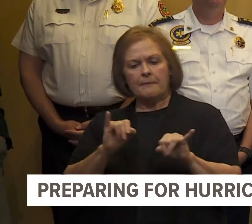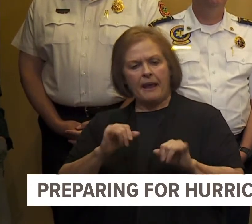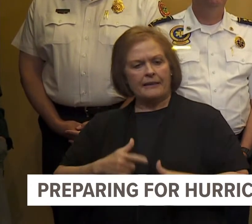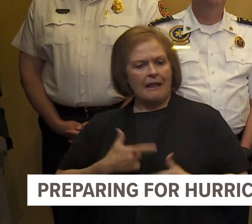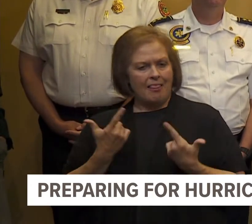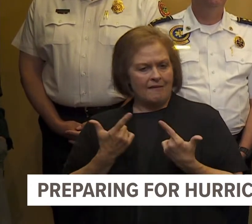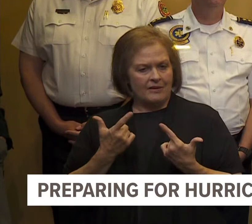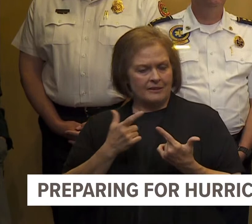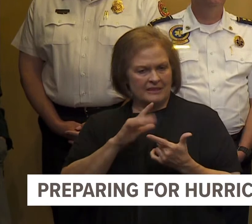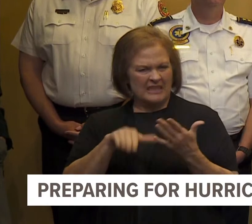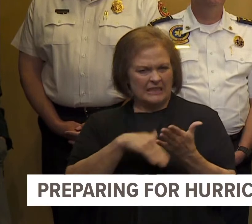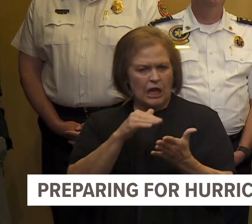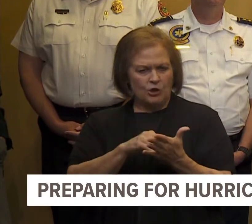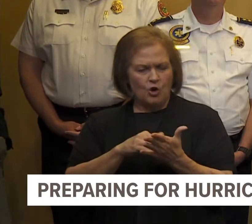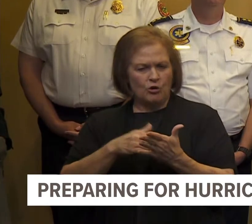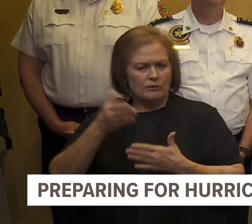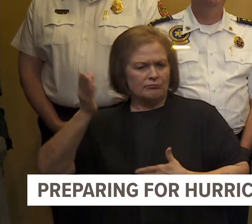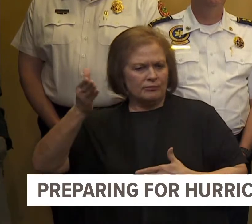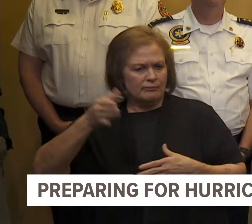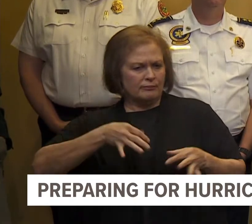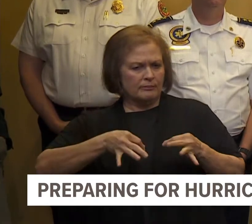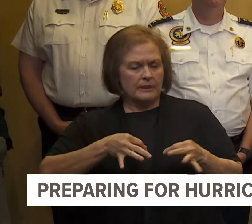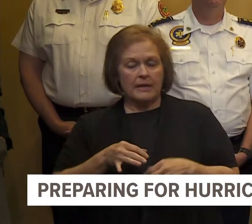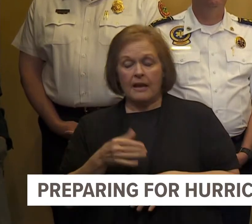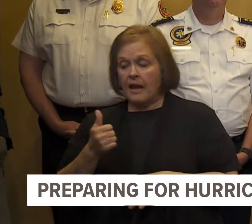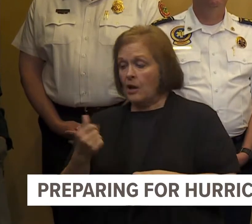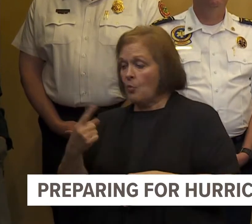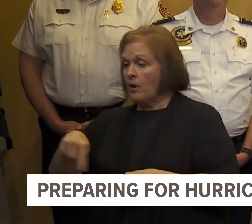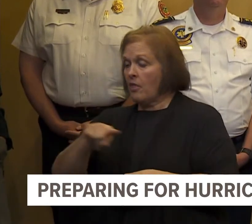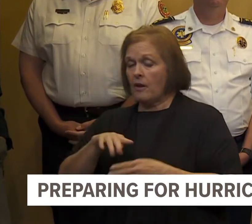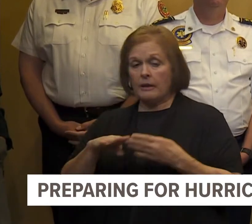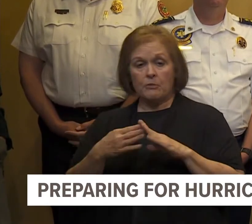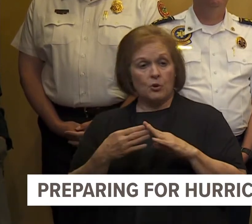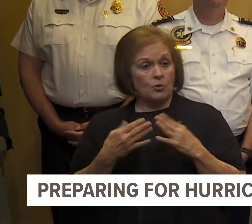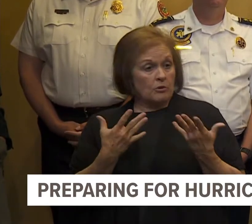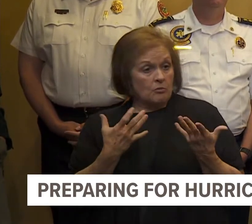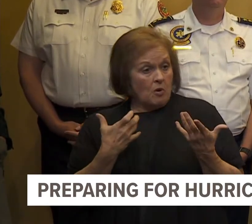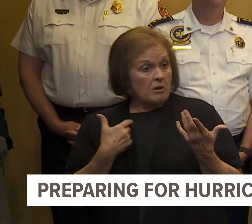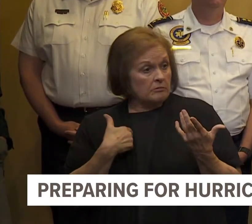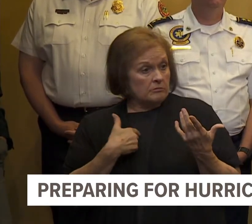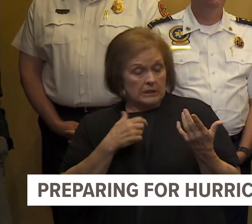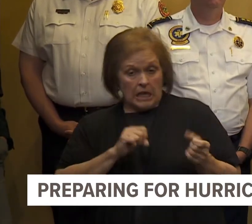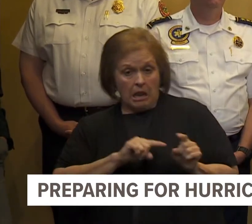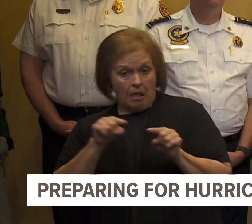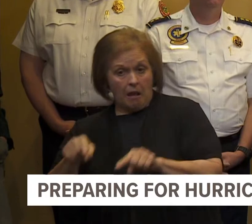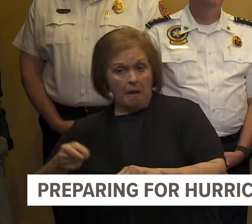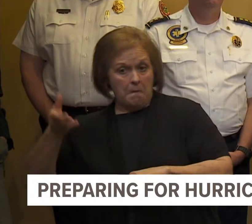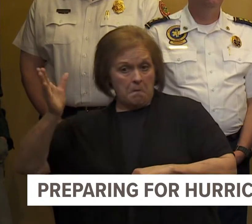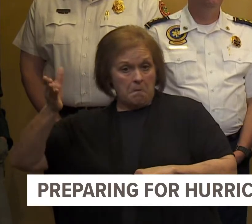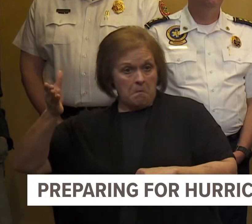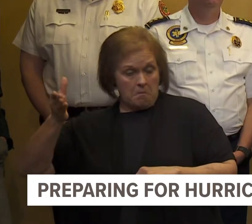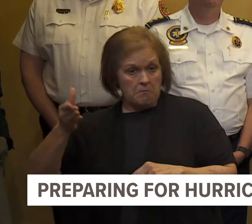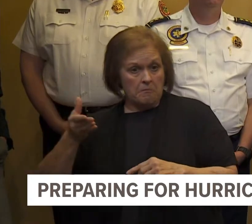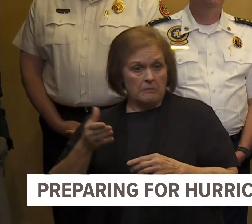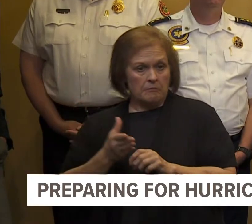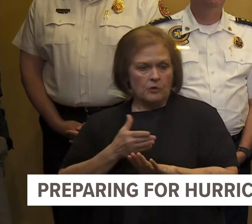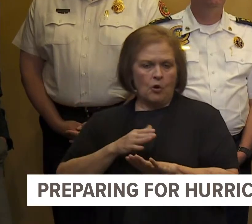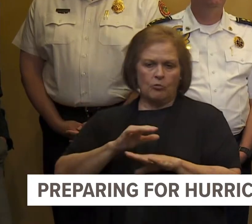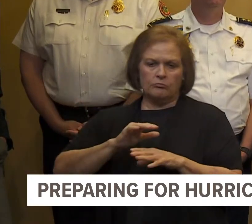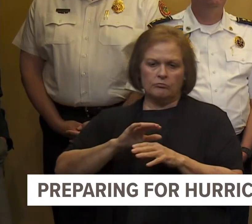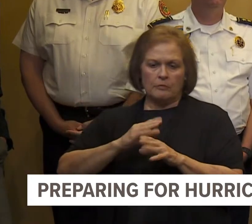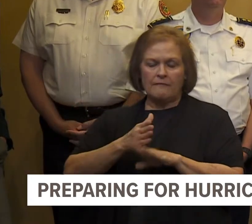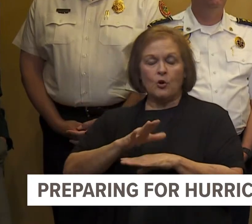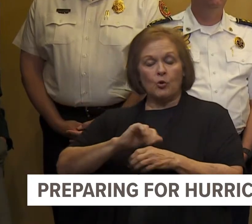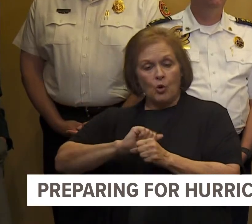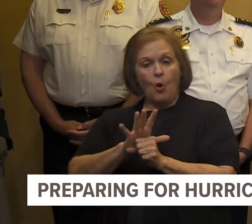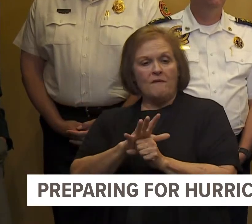about that from those speakers. If you have anyone in the community, and we want to talk to anybody face-to-face, especially post-COVID, that would like any